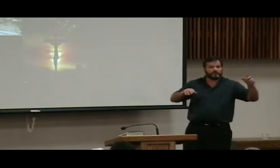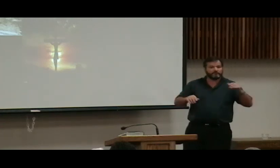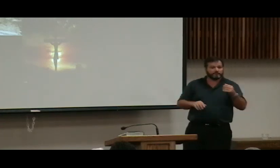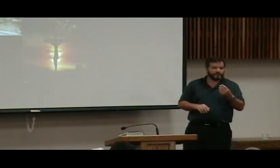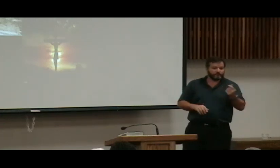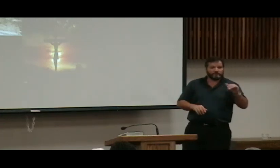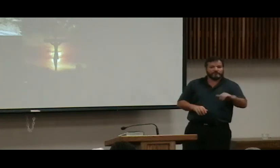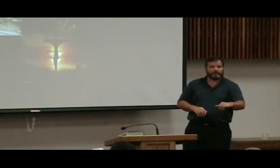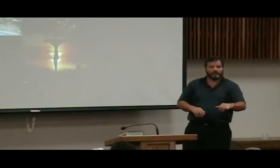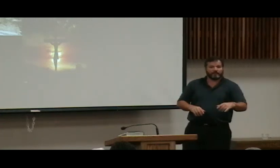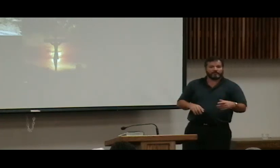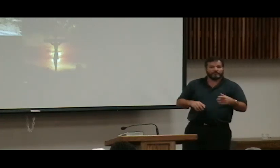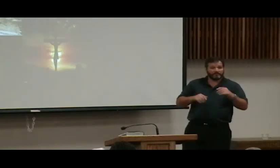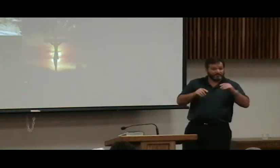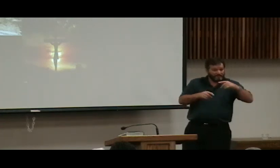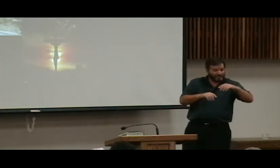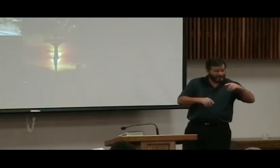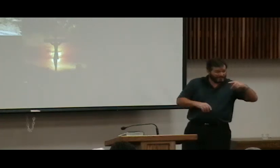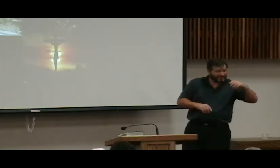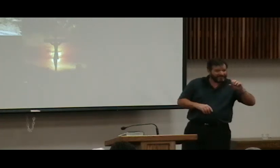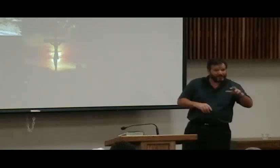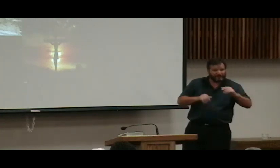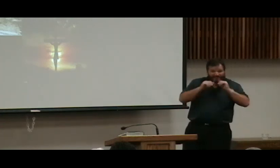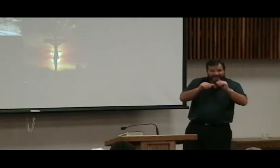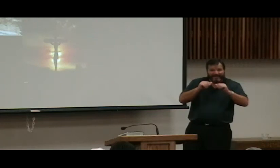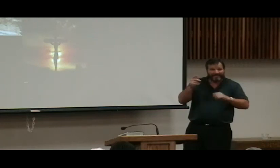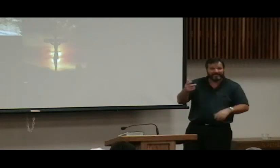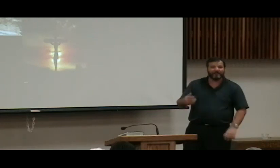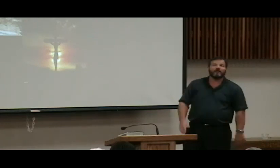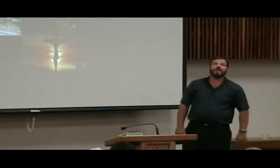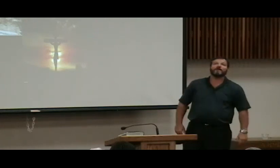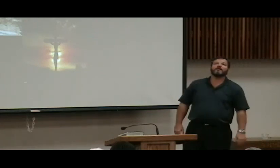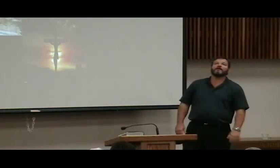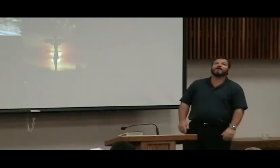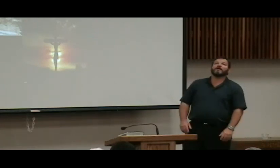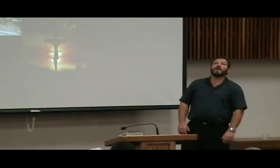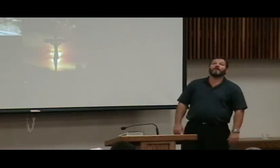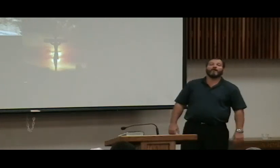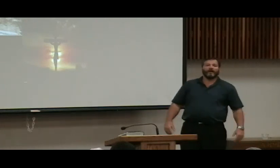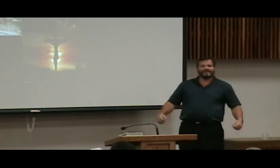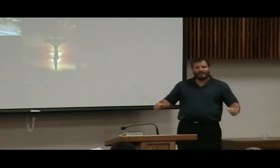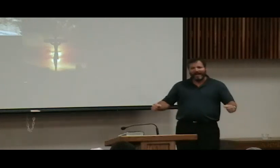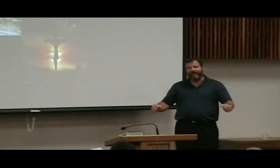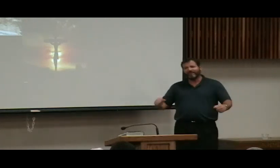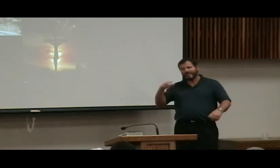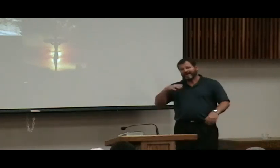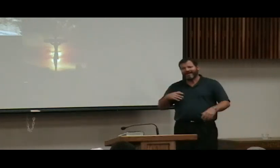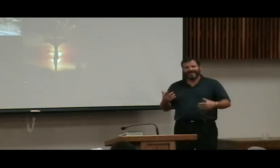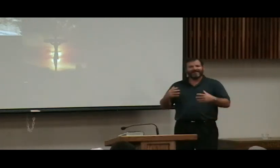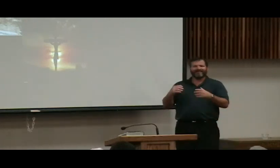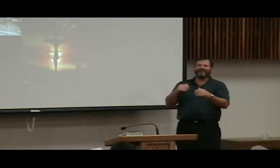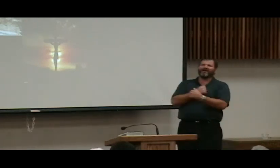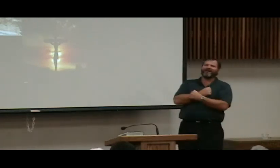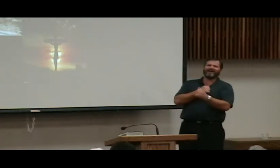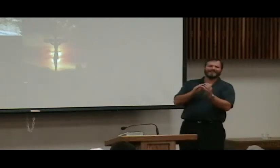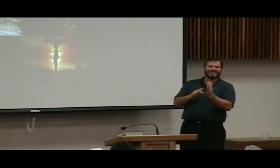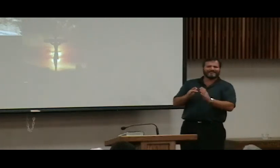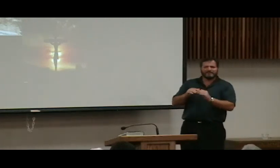Everybody left. A few people stayed. Peter even denied him. A strong, loving